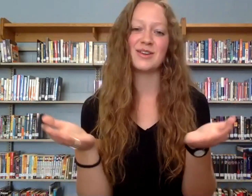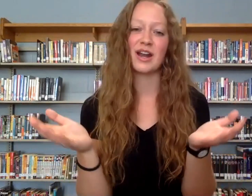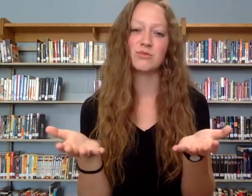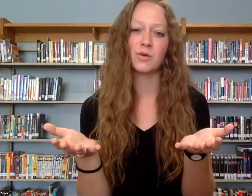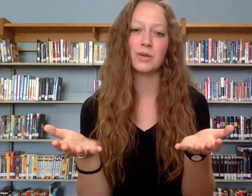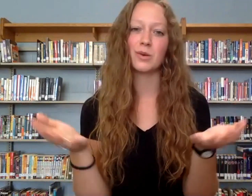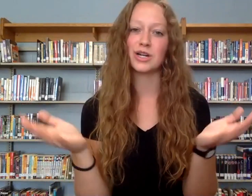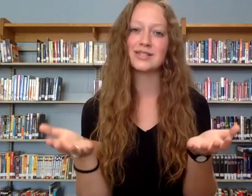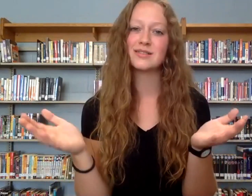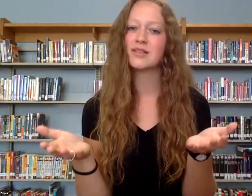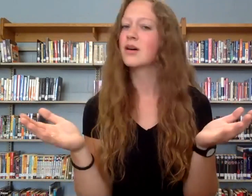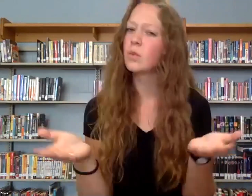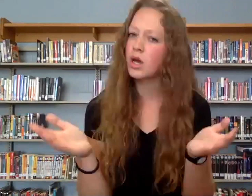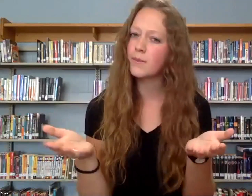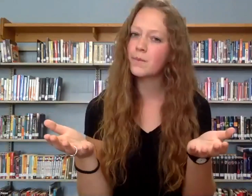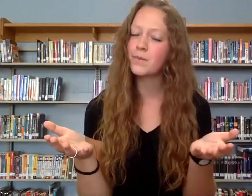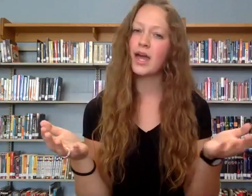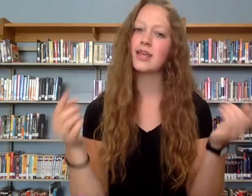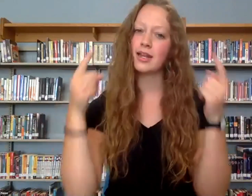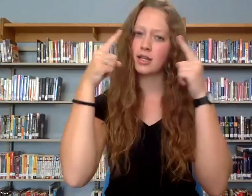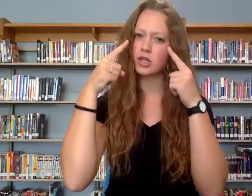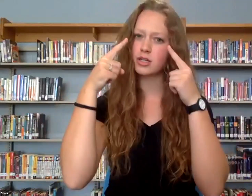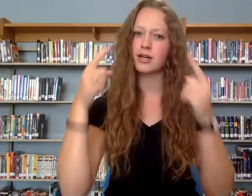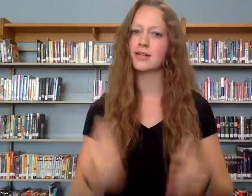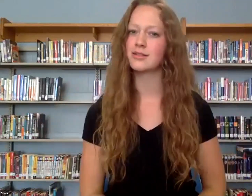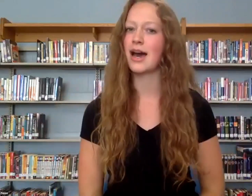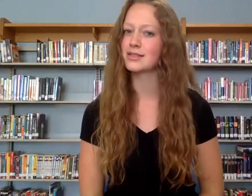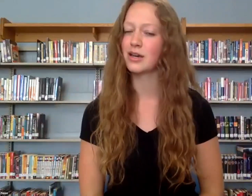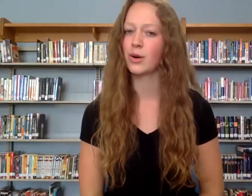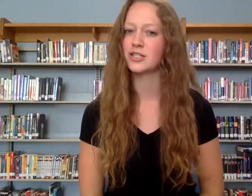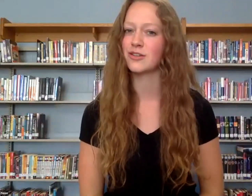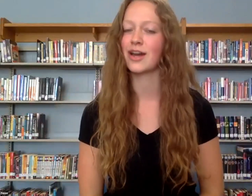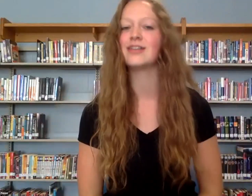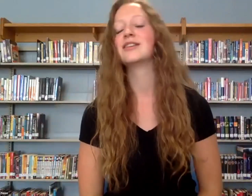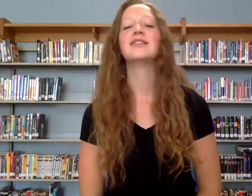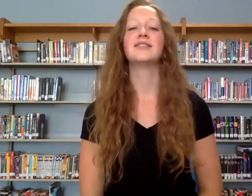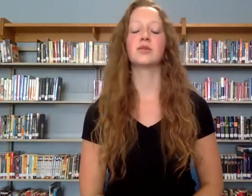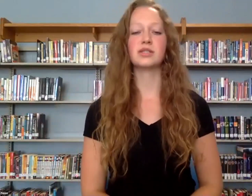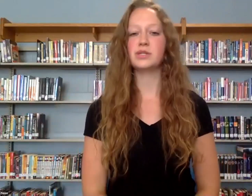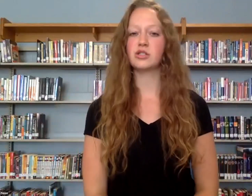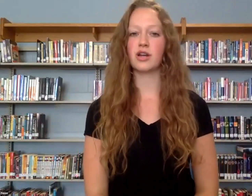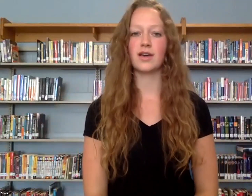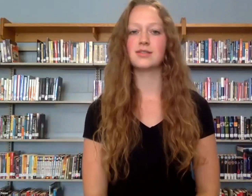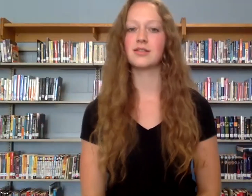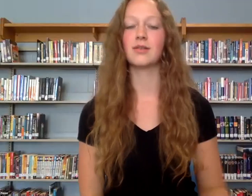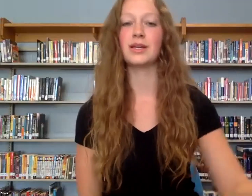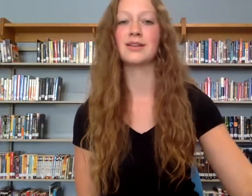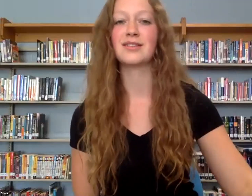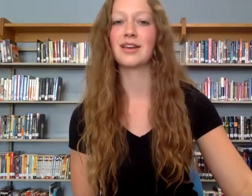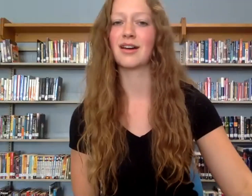kind of move them inwards. What? And then look like you're asking a question, right? Don't just be straight faced or be like, are you